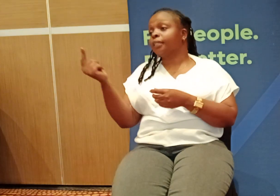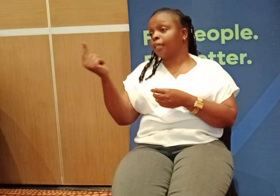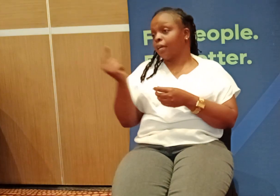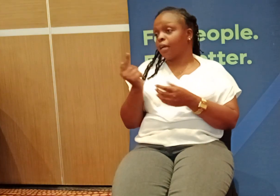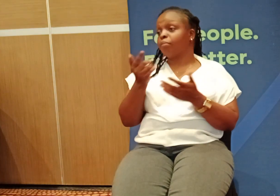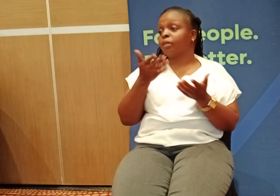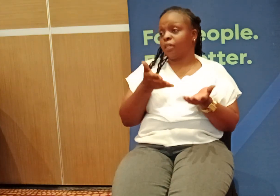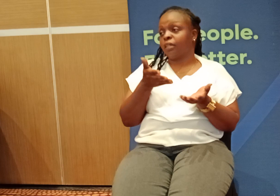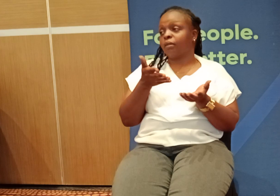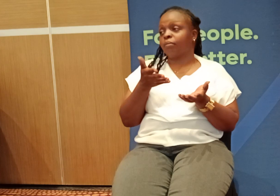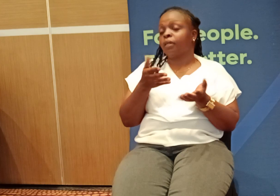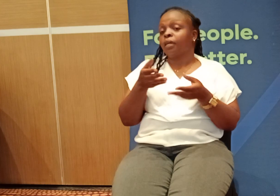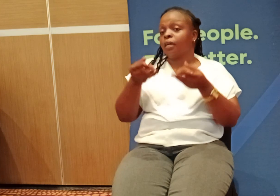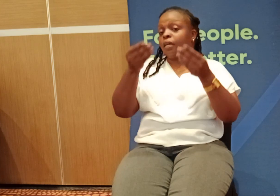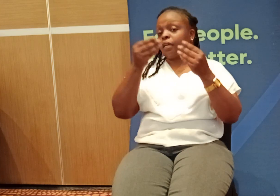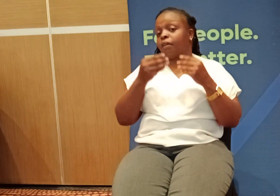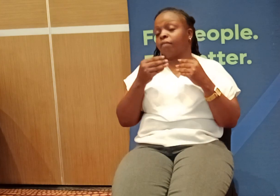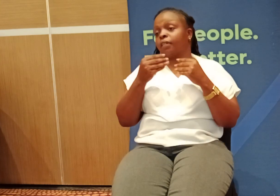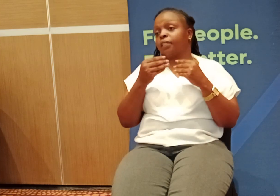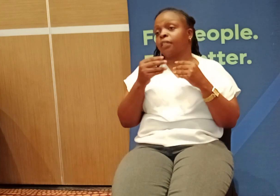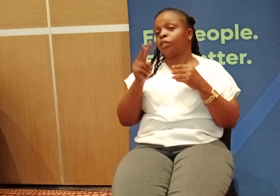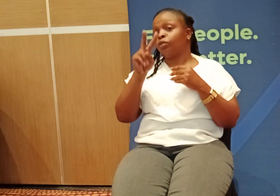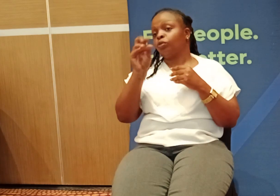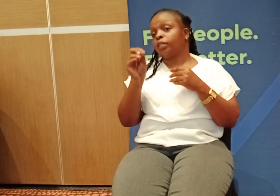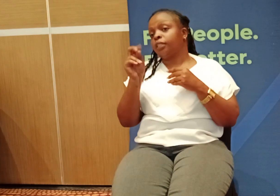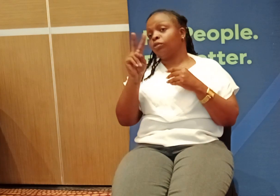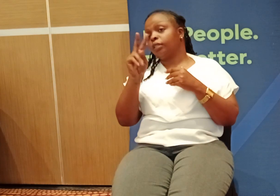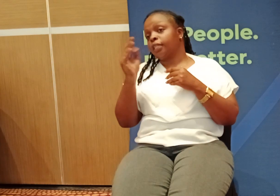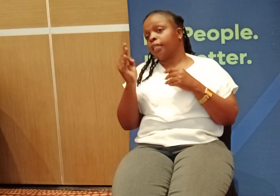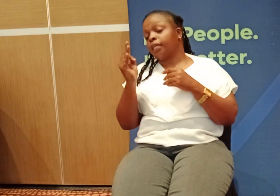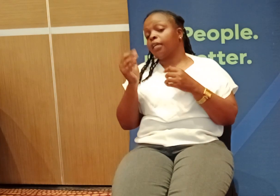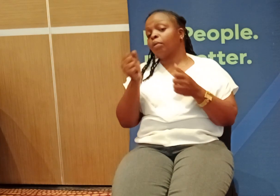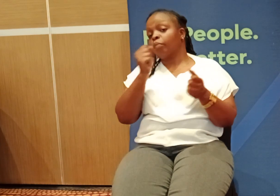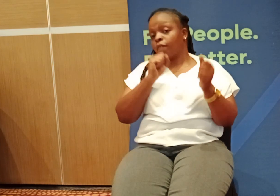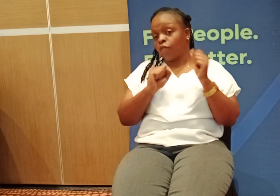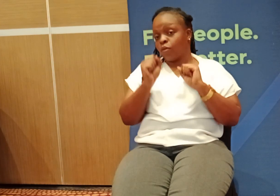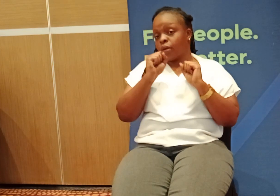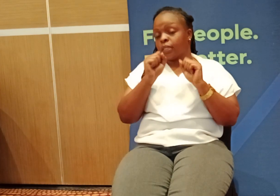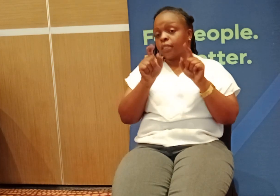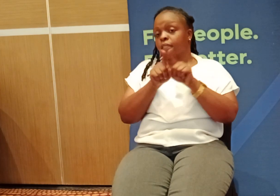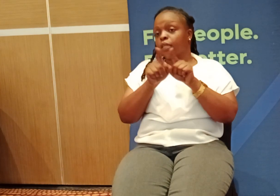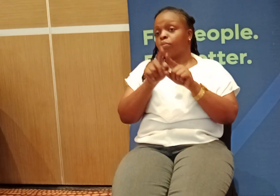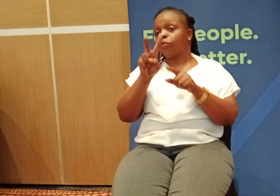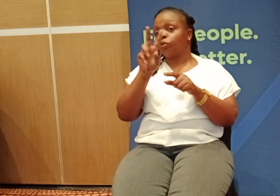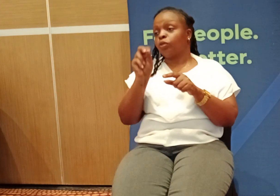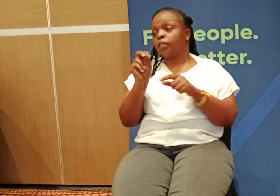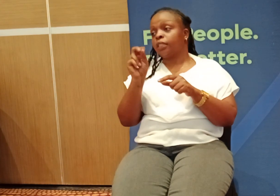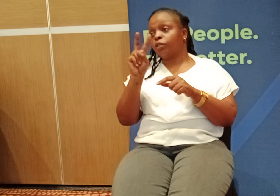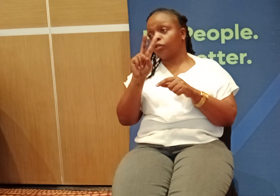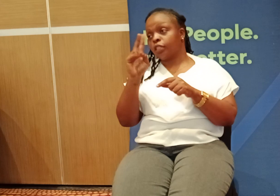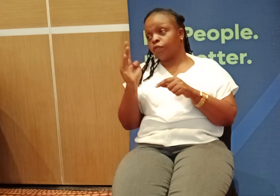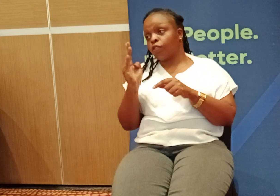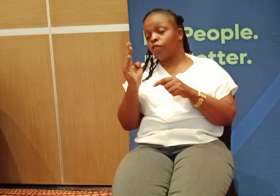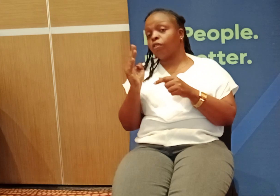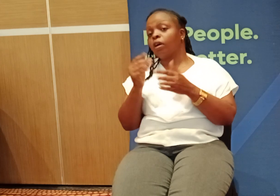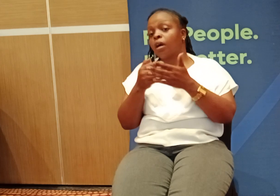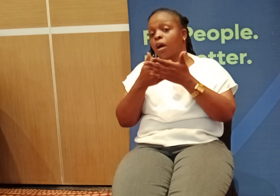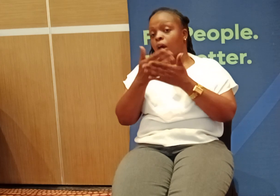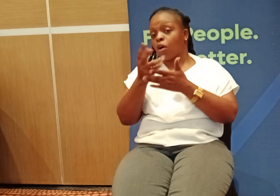here and give us the 2023 performance and the 2024 outlook.